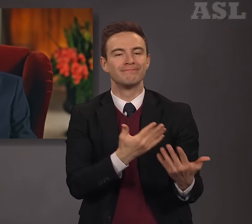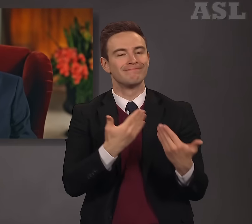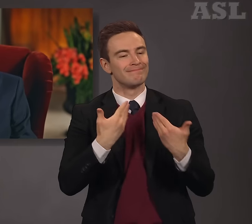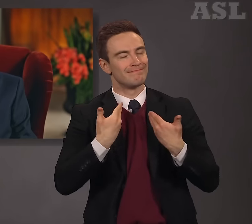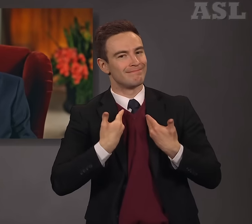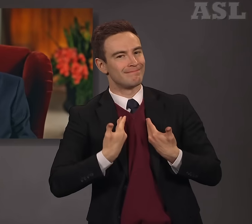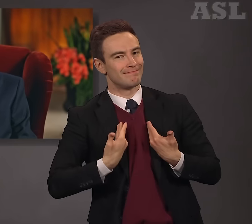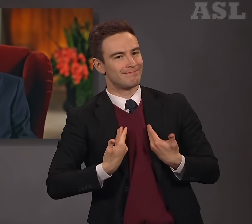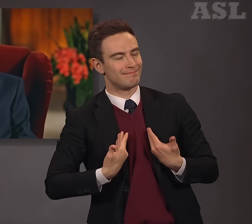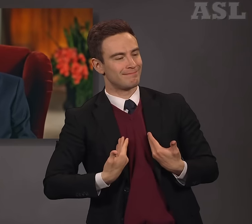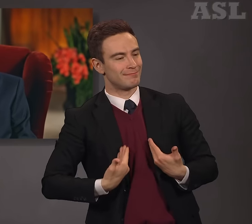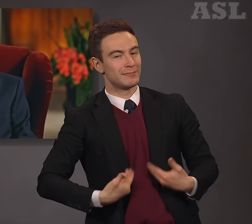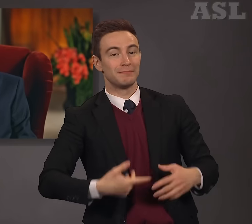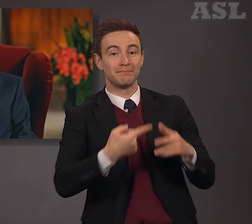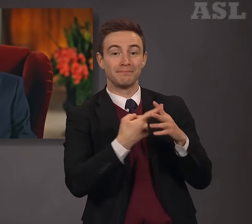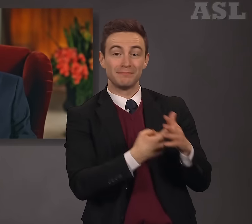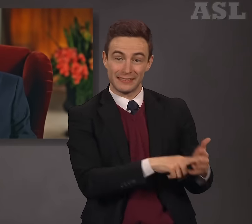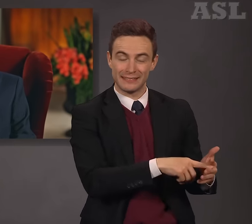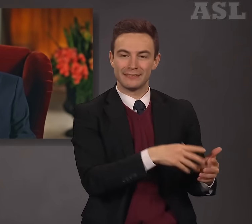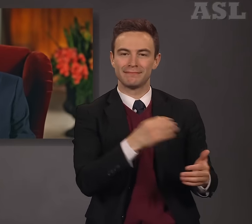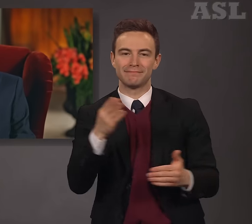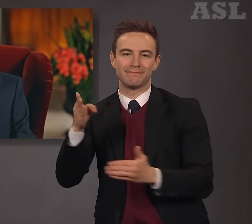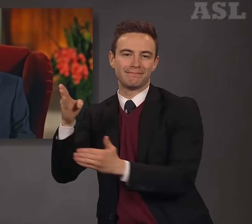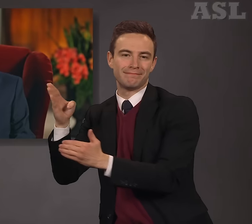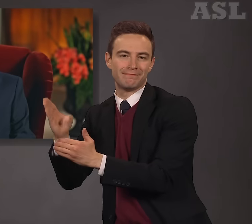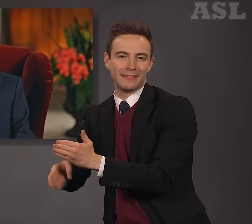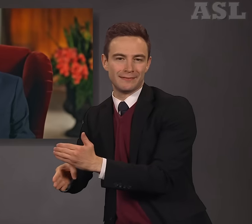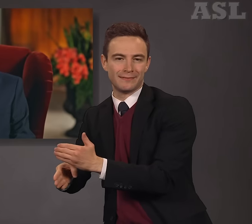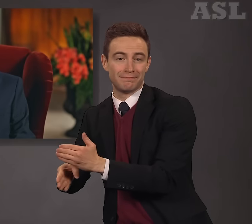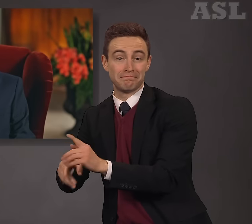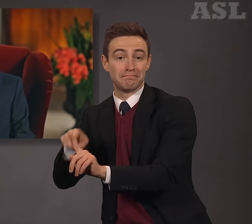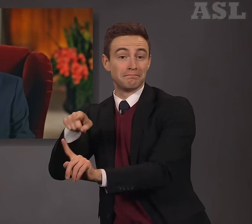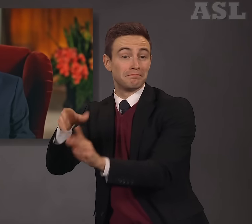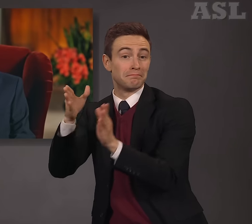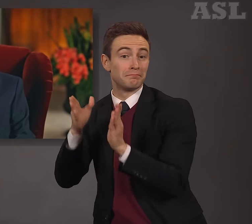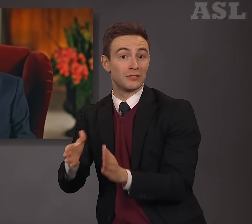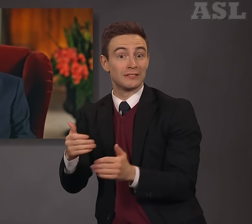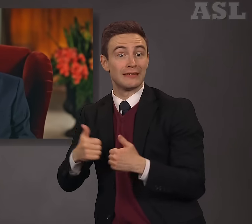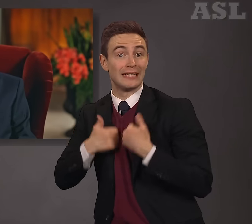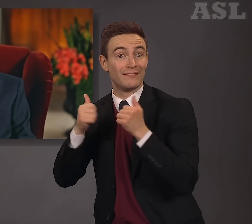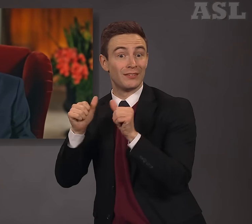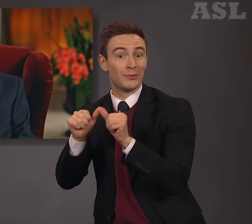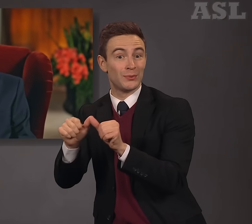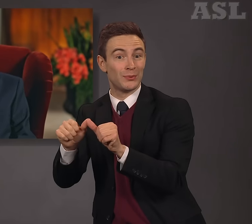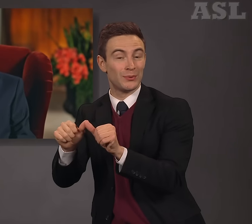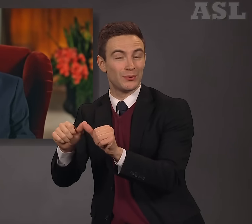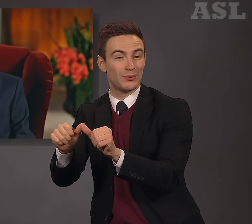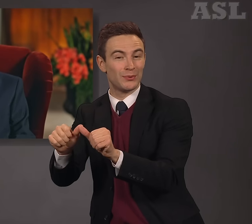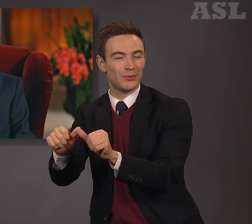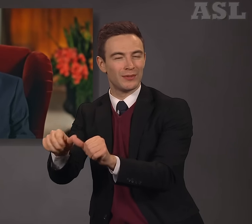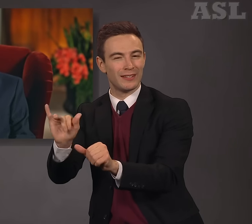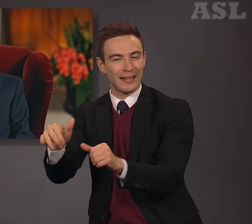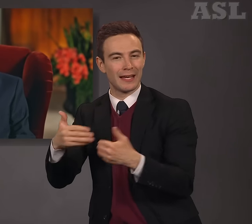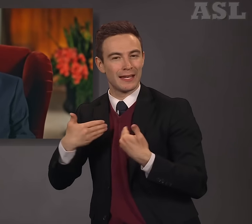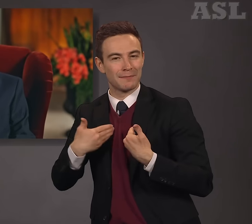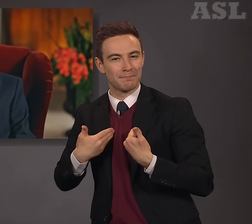said, quote, "I am the first and the